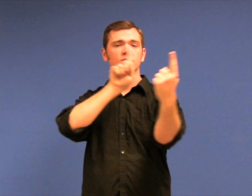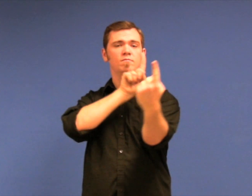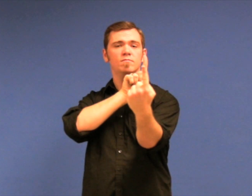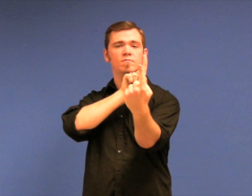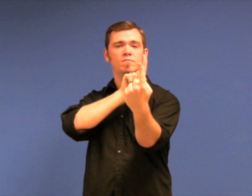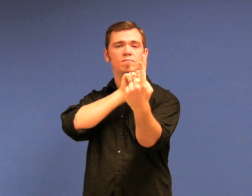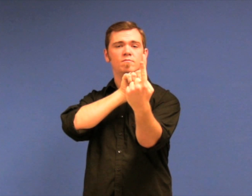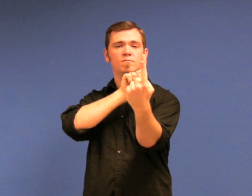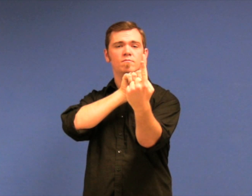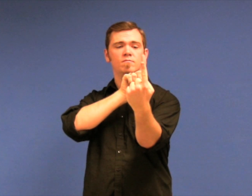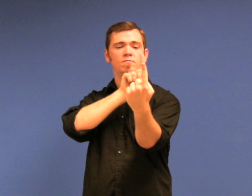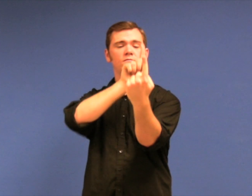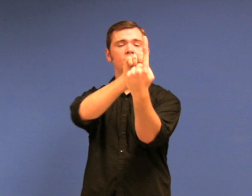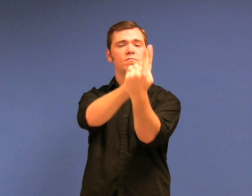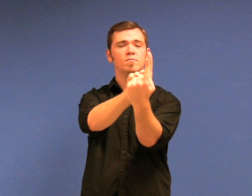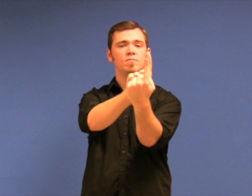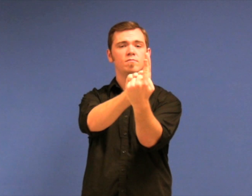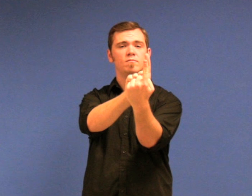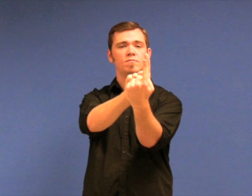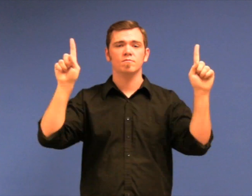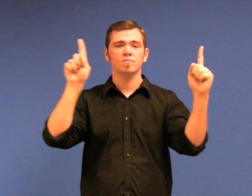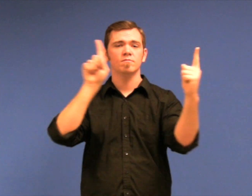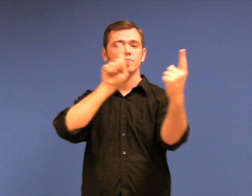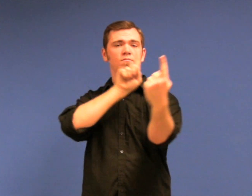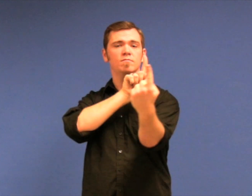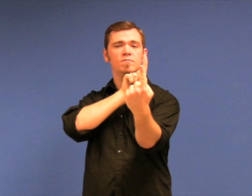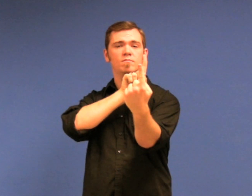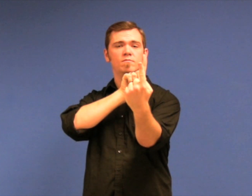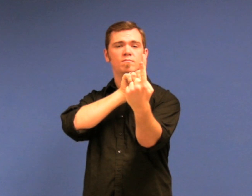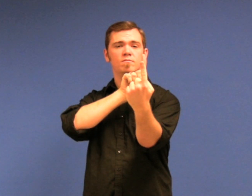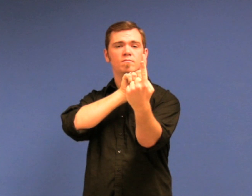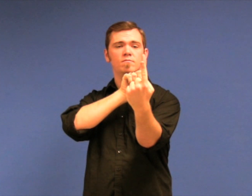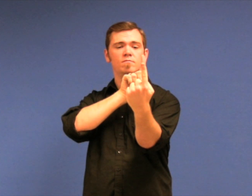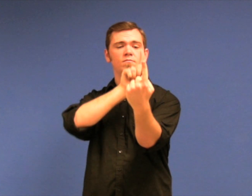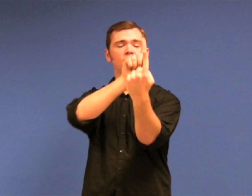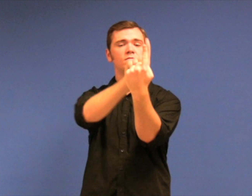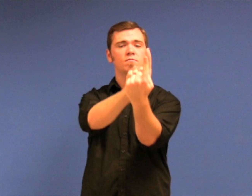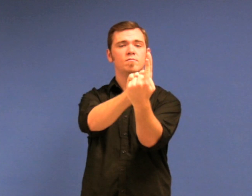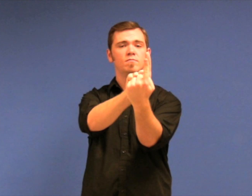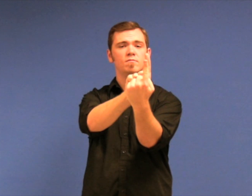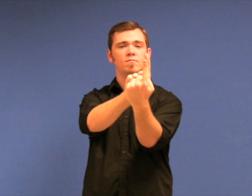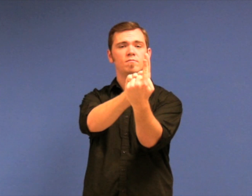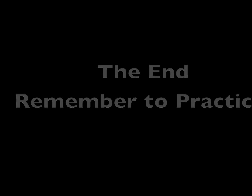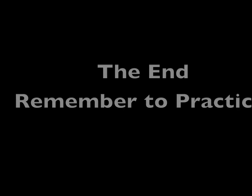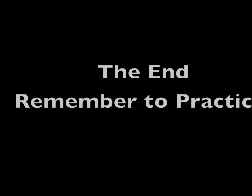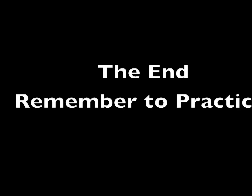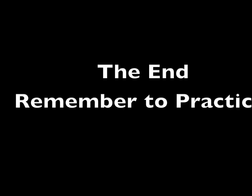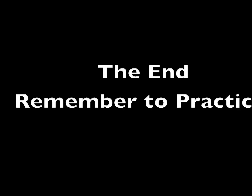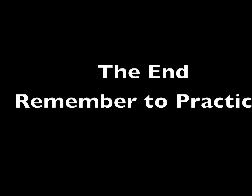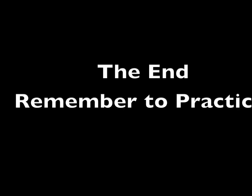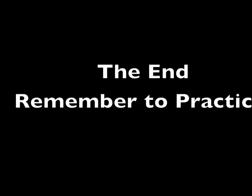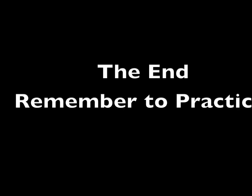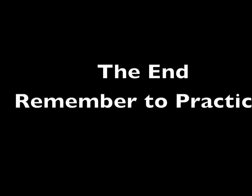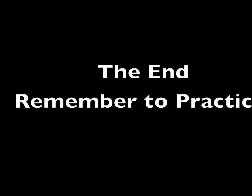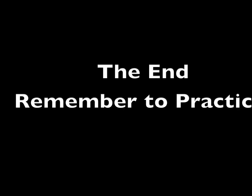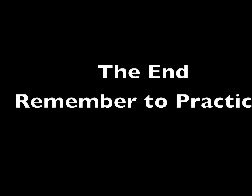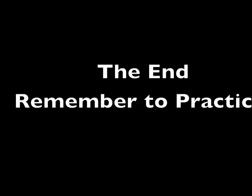and it becomes meet you. Meet you. All right, congratulations. You